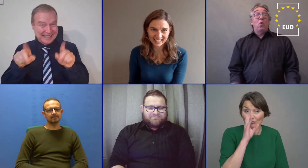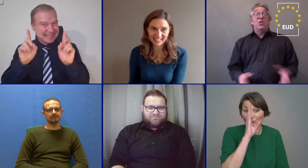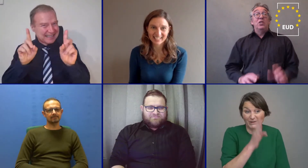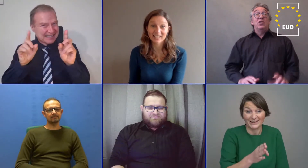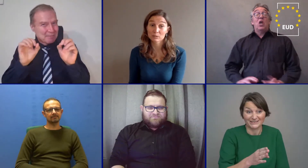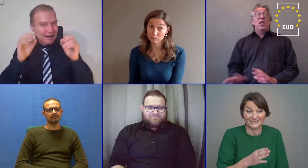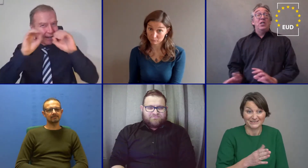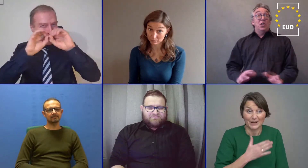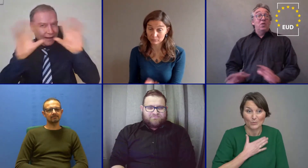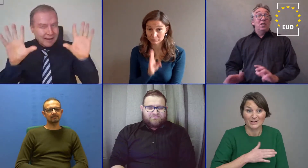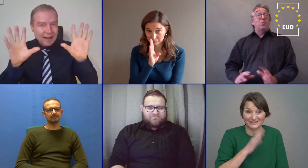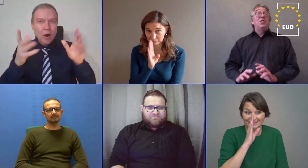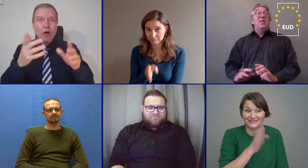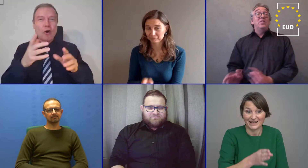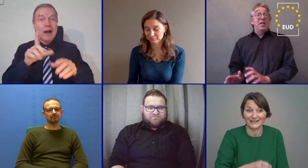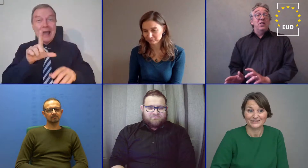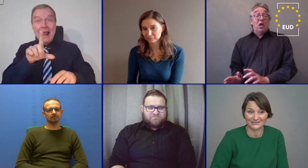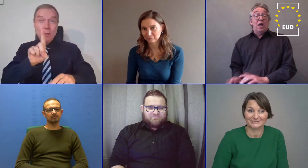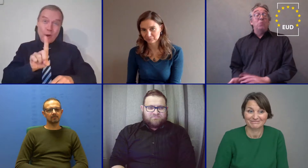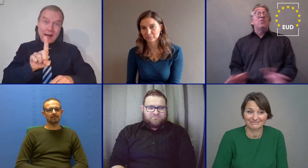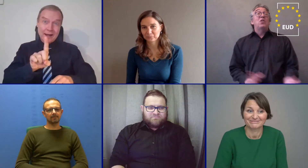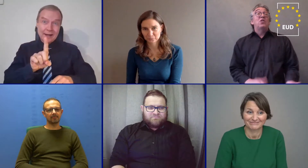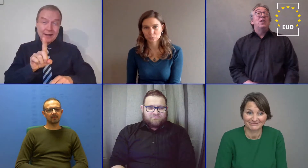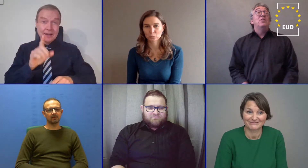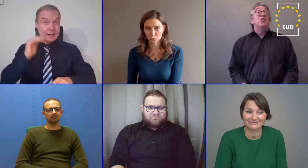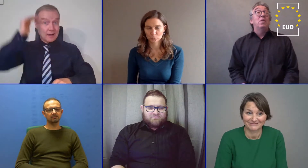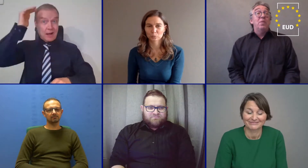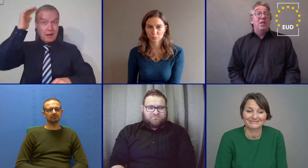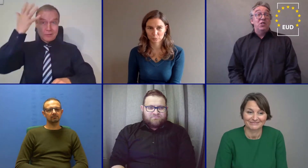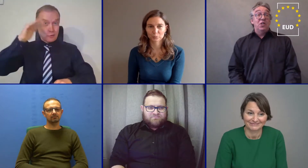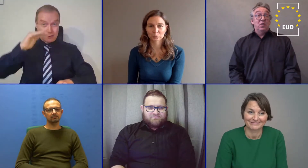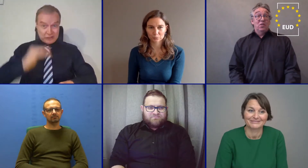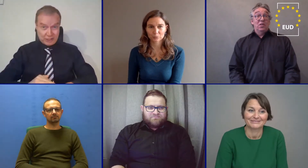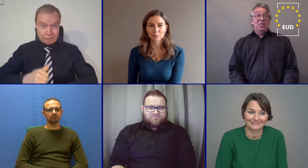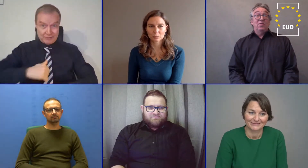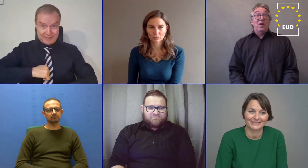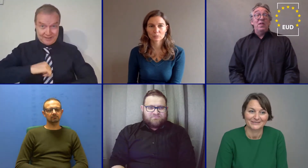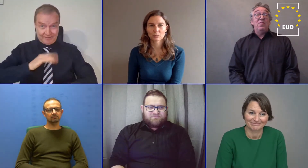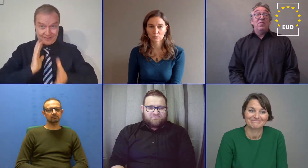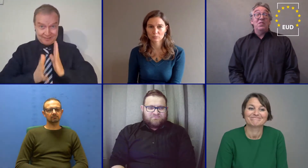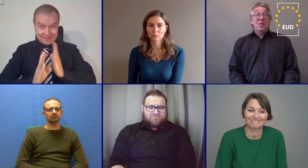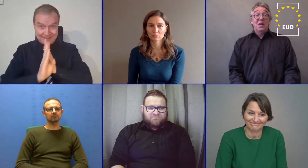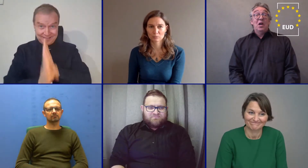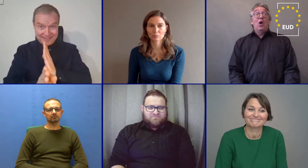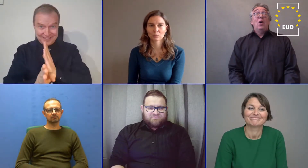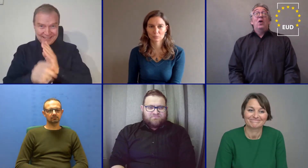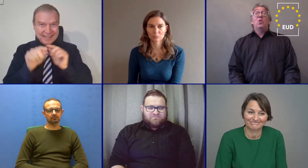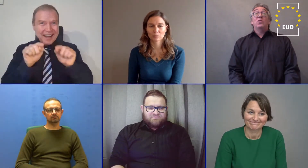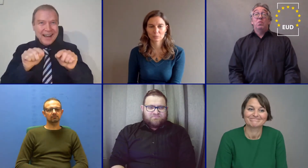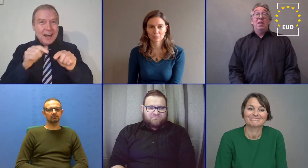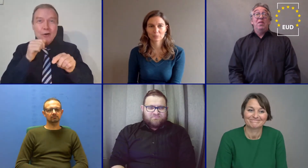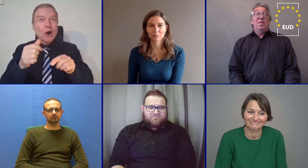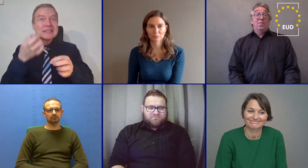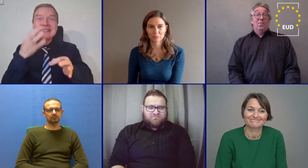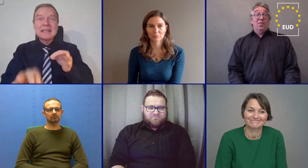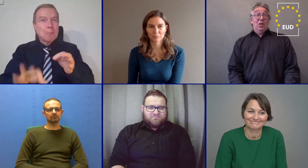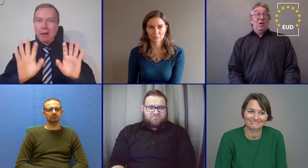watching a signed show that's presented in sign language versus an interpreted show. It's very different. Also, it would be